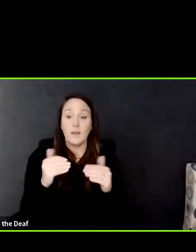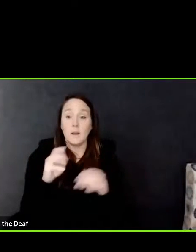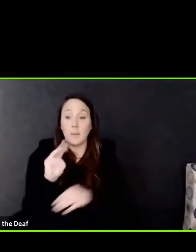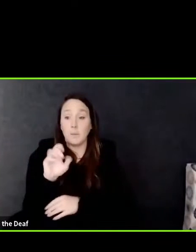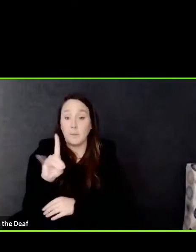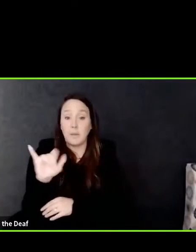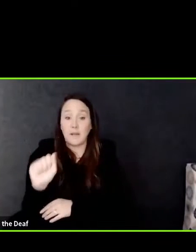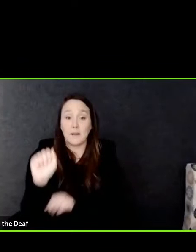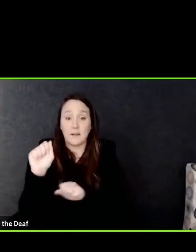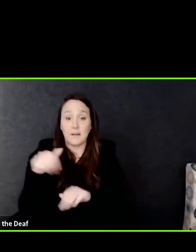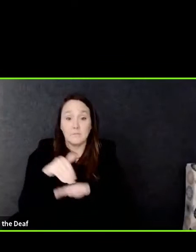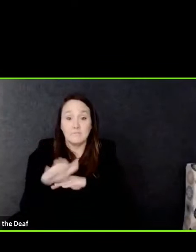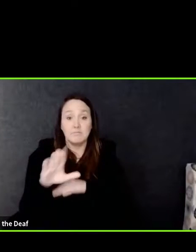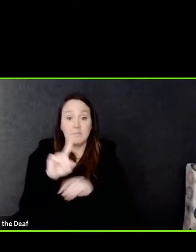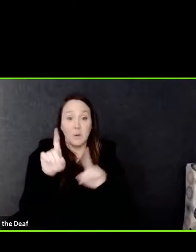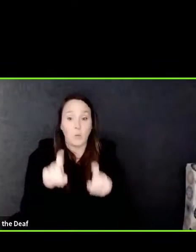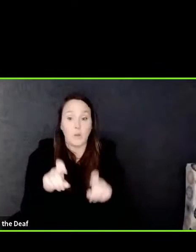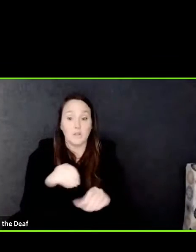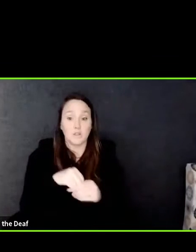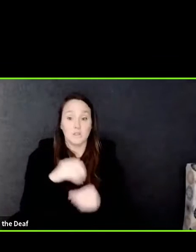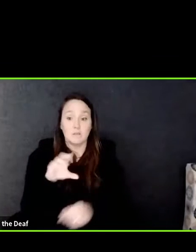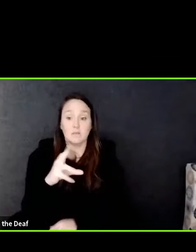their questions into the chat feature.